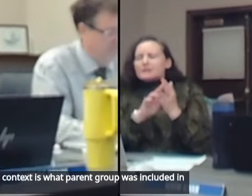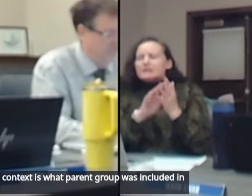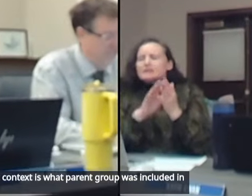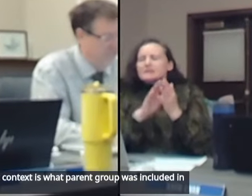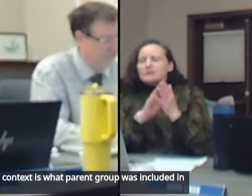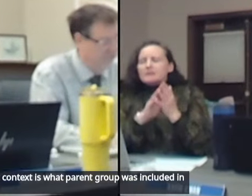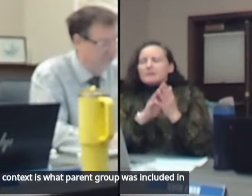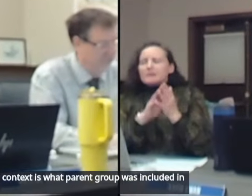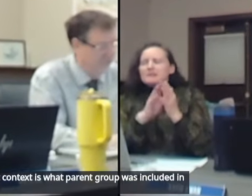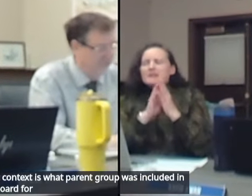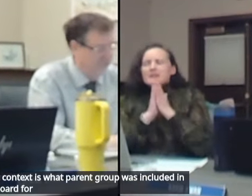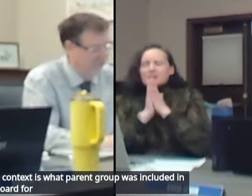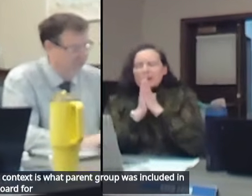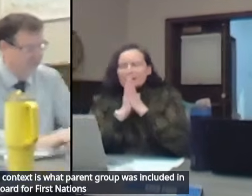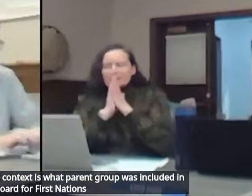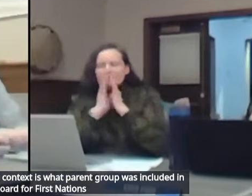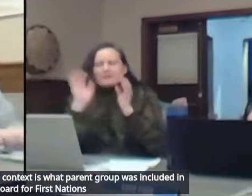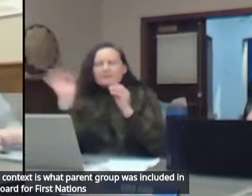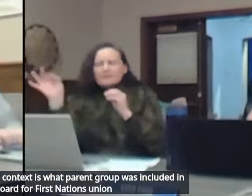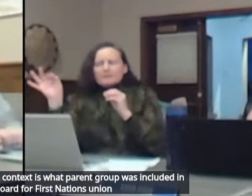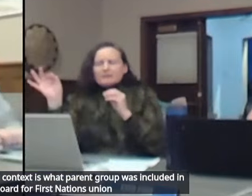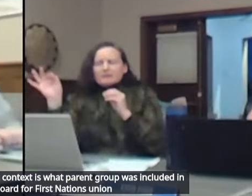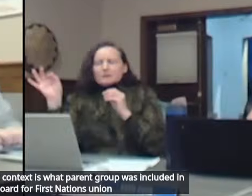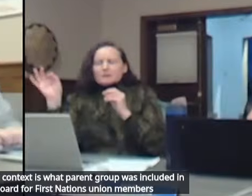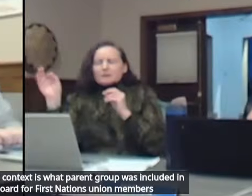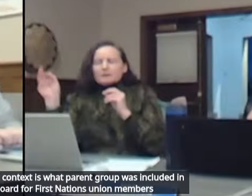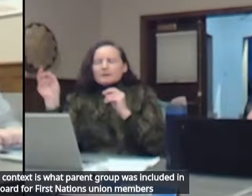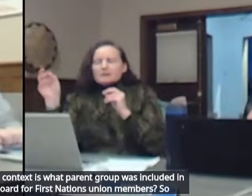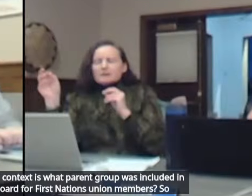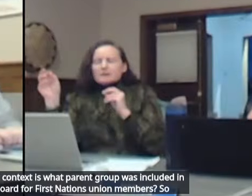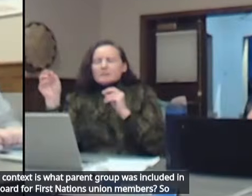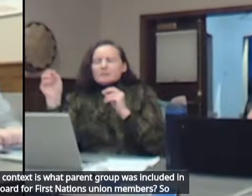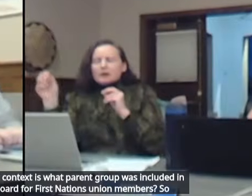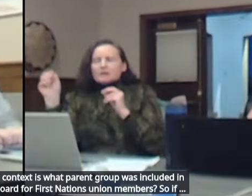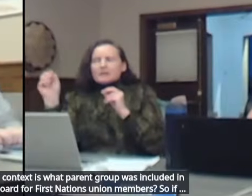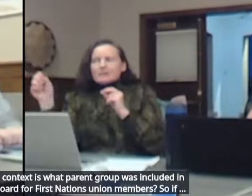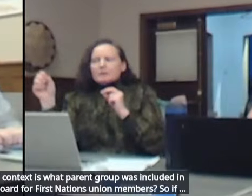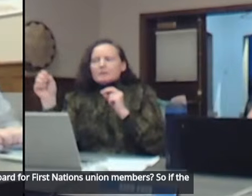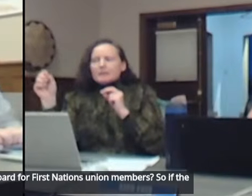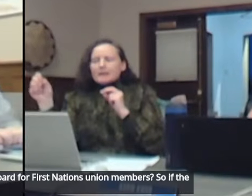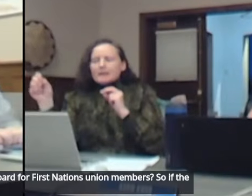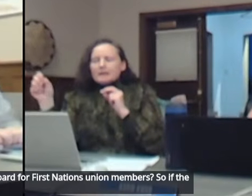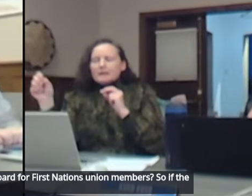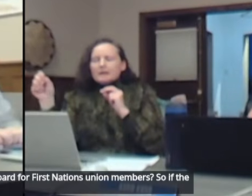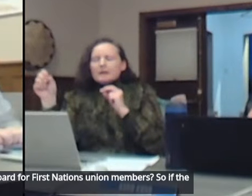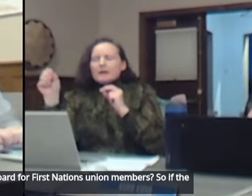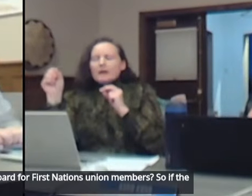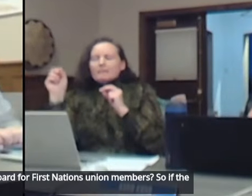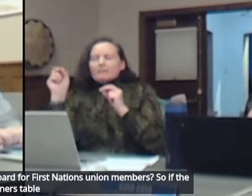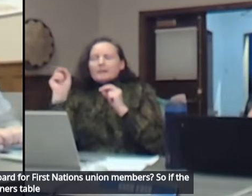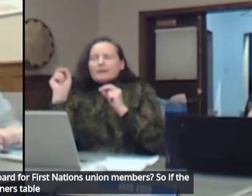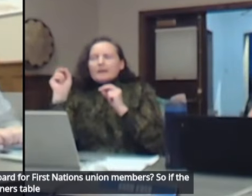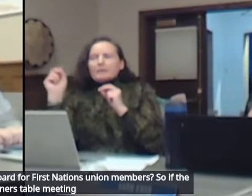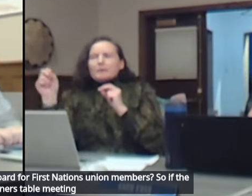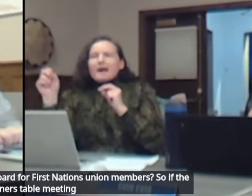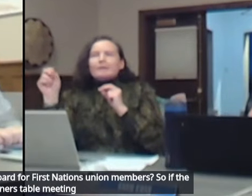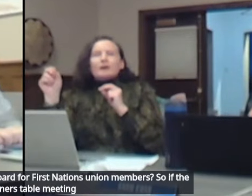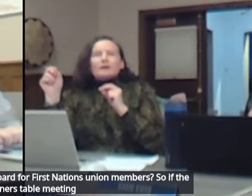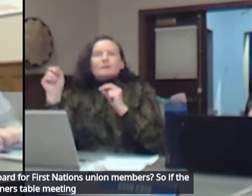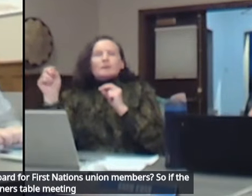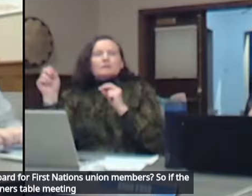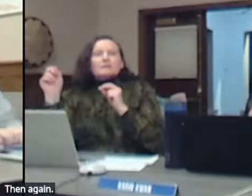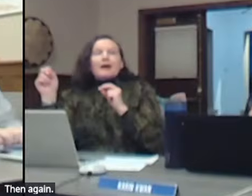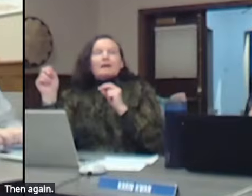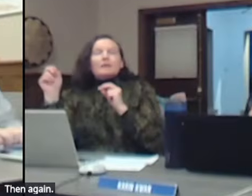for local First Nations union members? So if the individual is referring to the partners table meeting, then again, we would